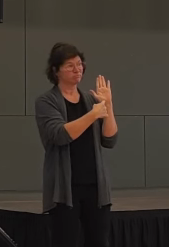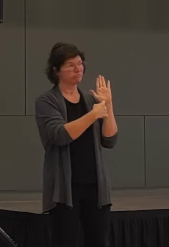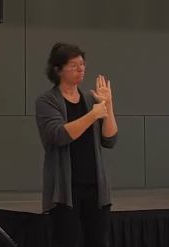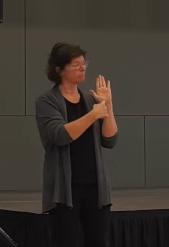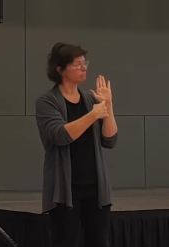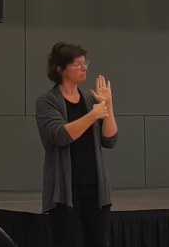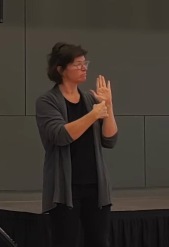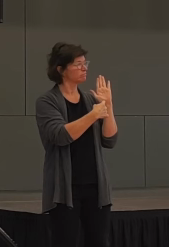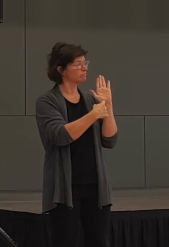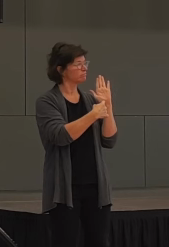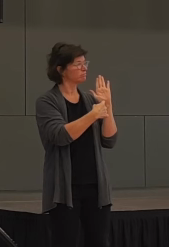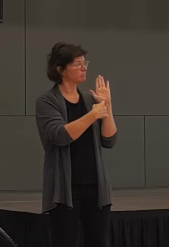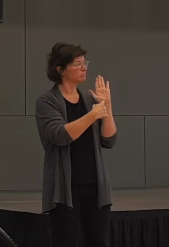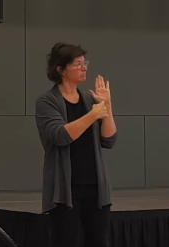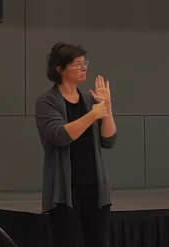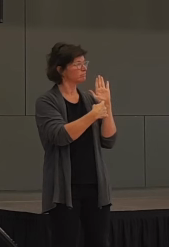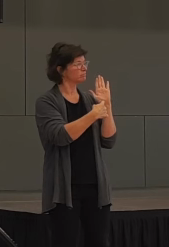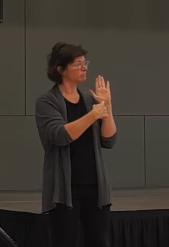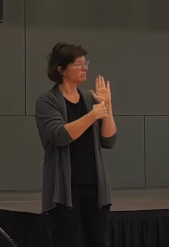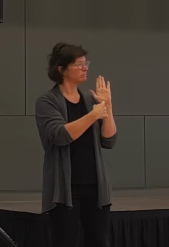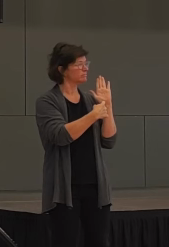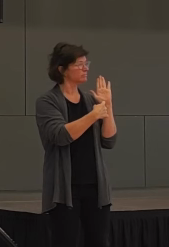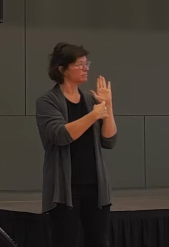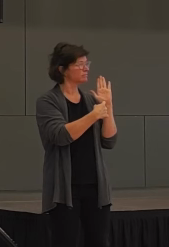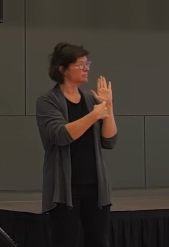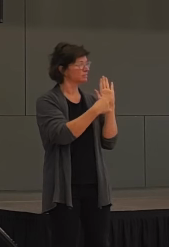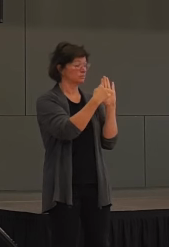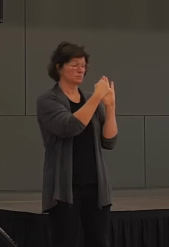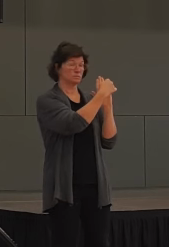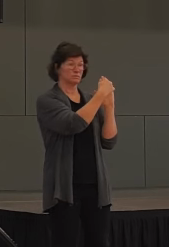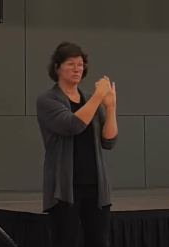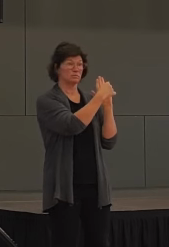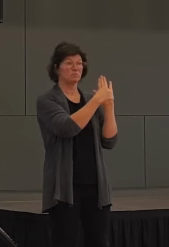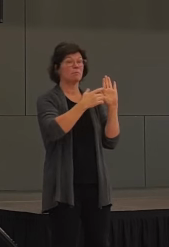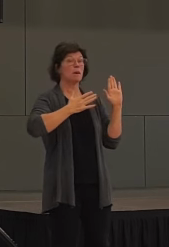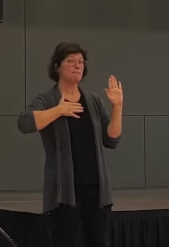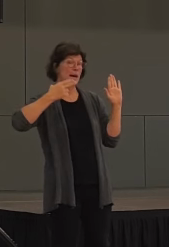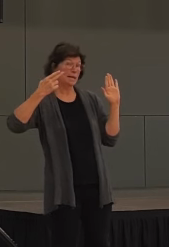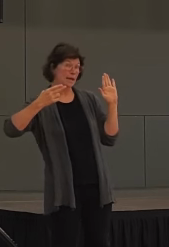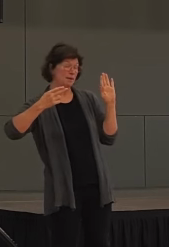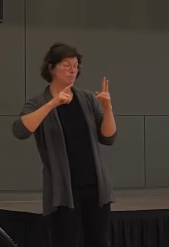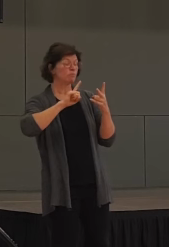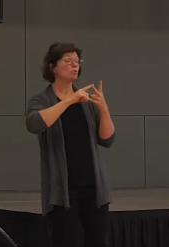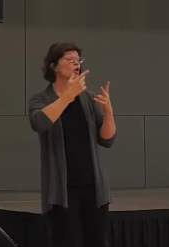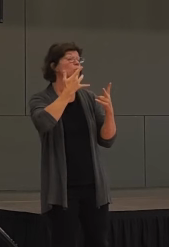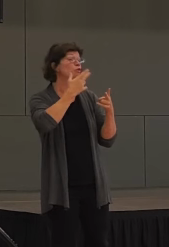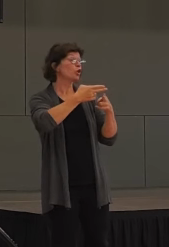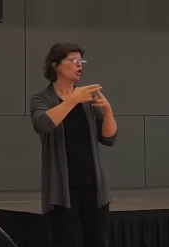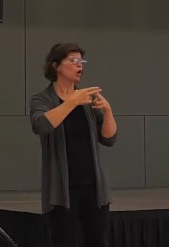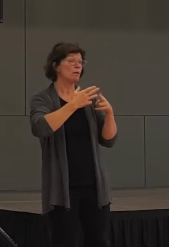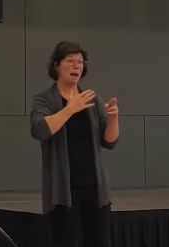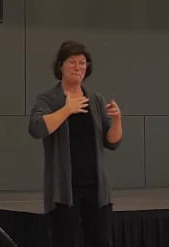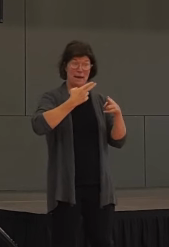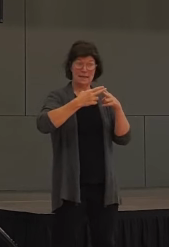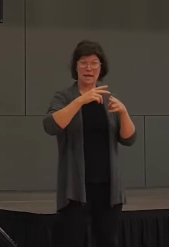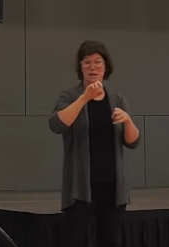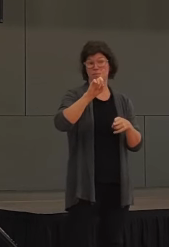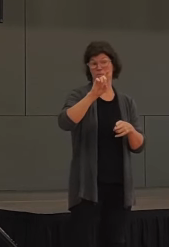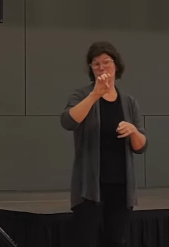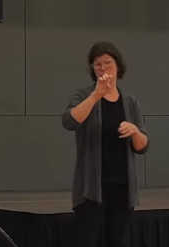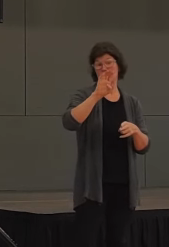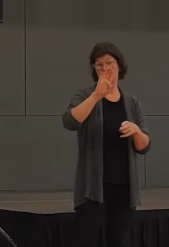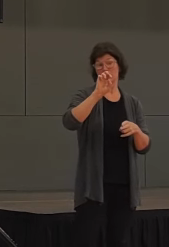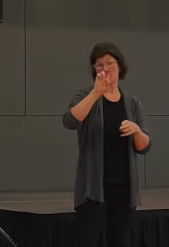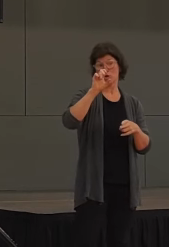questions here. And it starts with, my name is, I prefer to be called. My name is actually Deborah, but I prefer to be